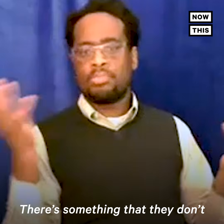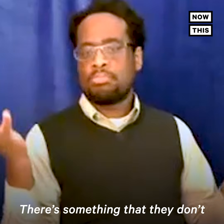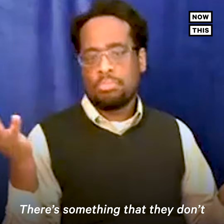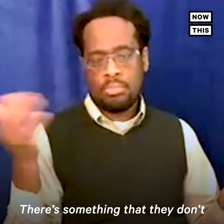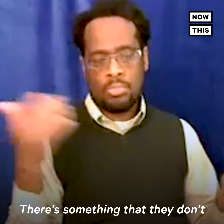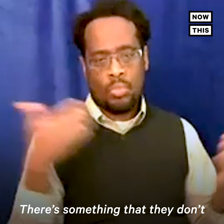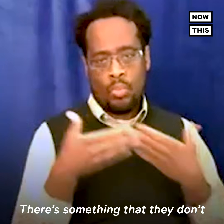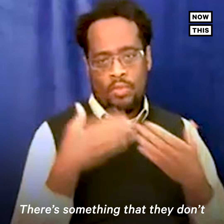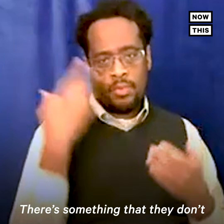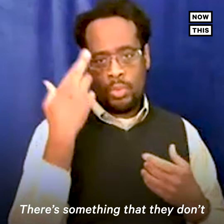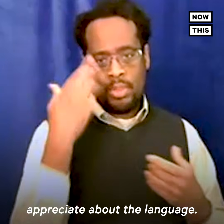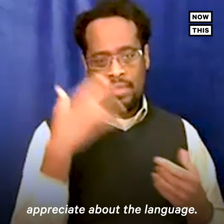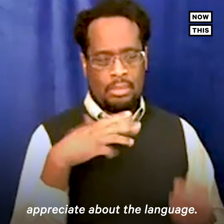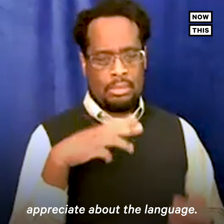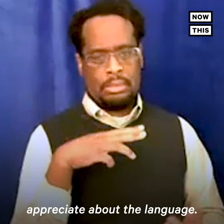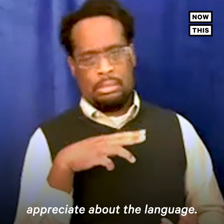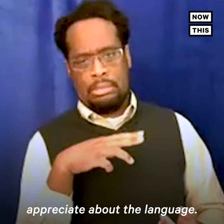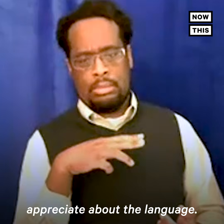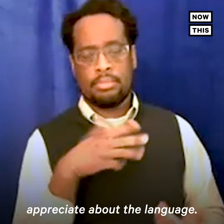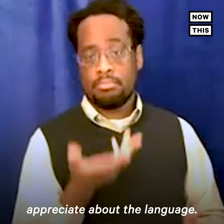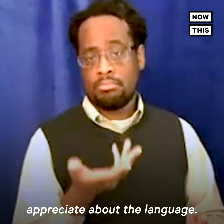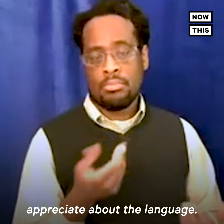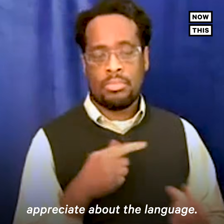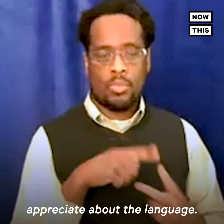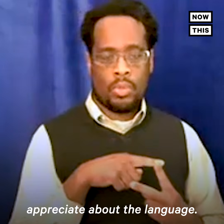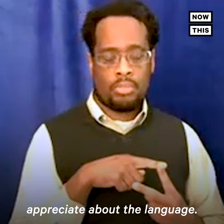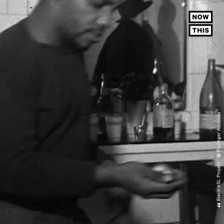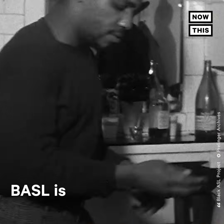something that they don't appreciate about the language.